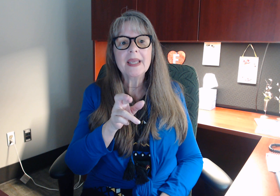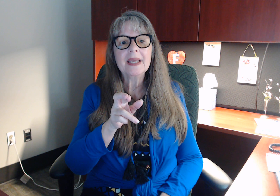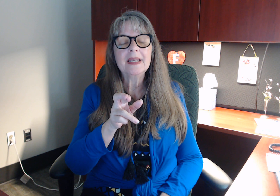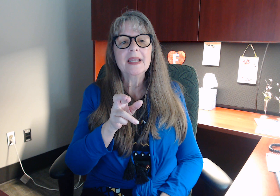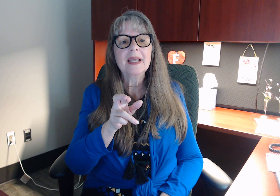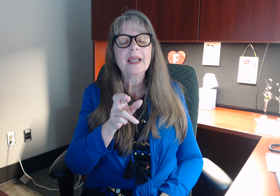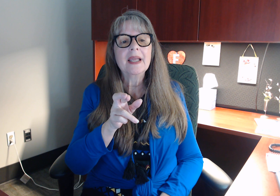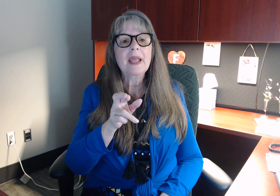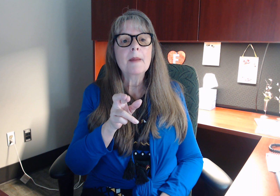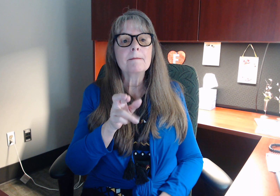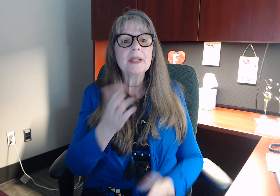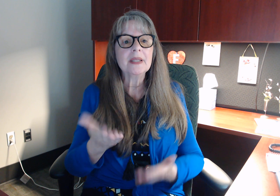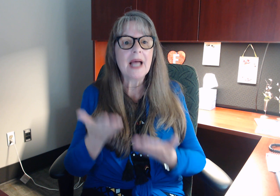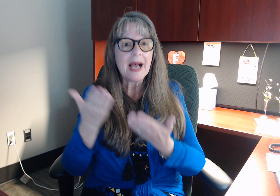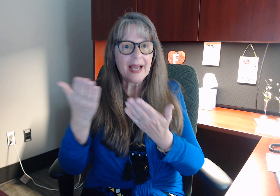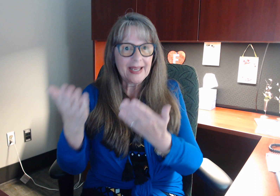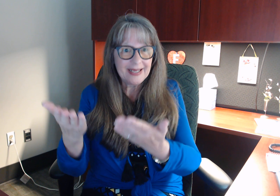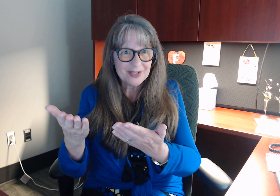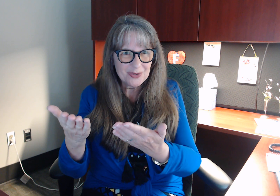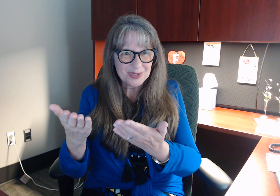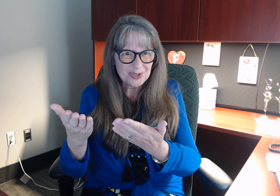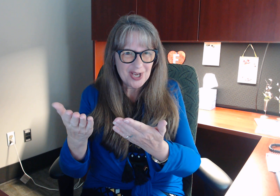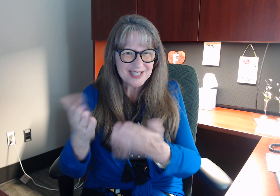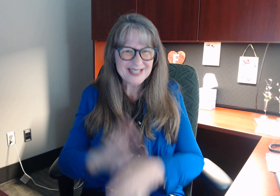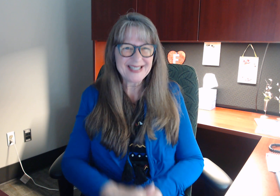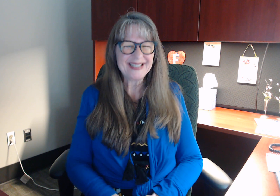can imply, to suggest.